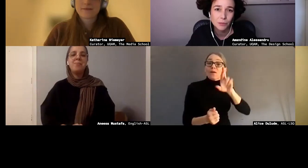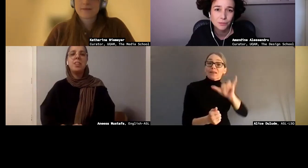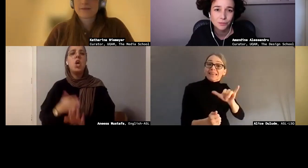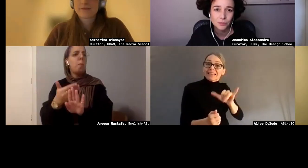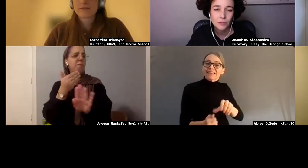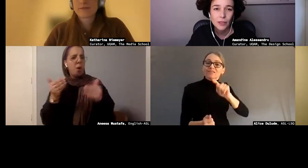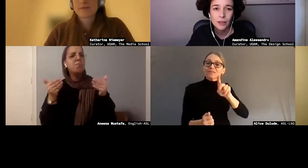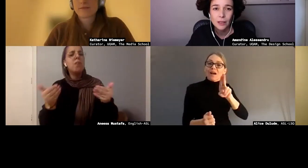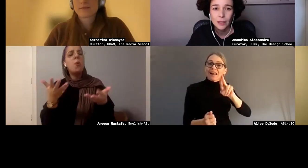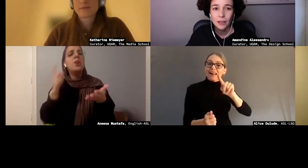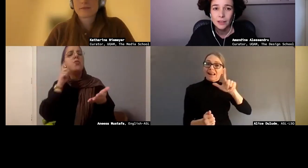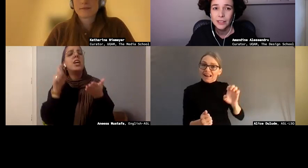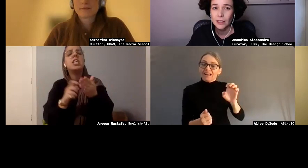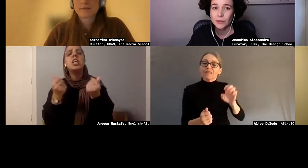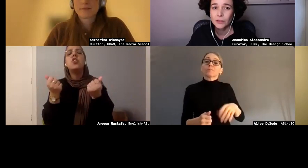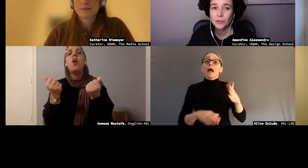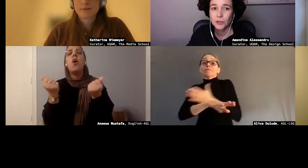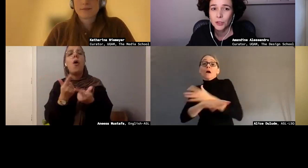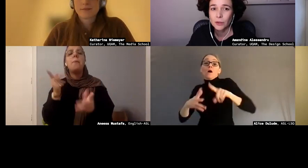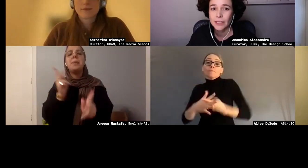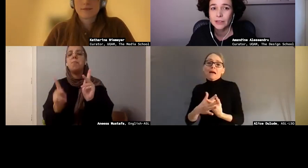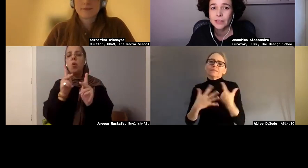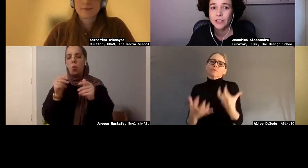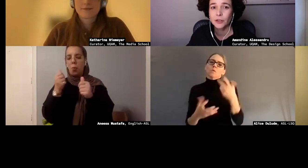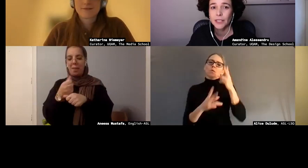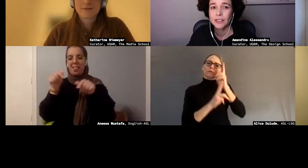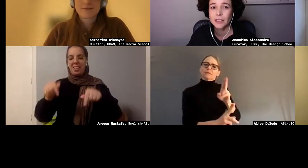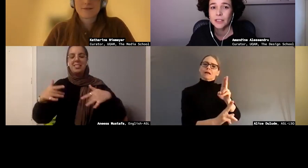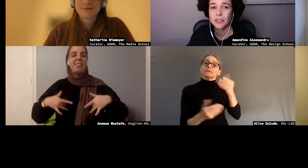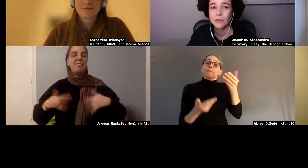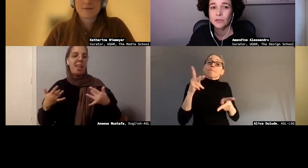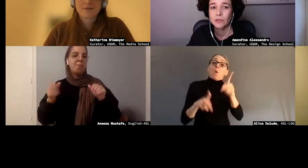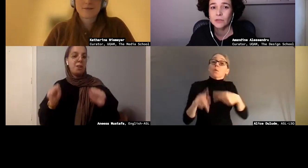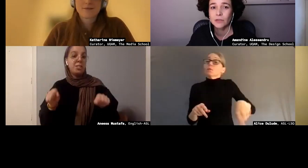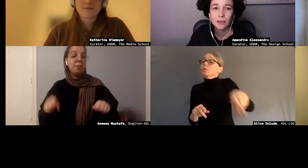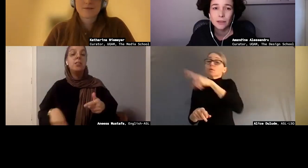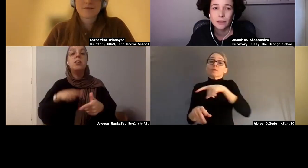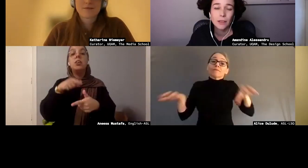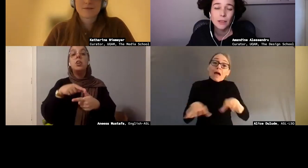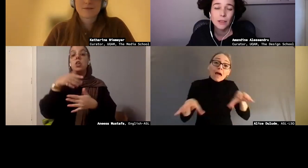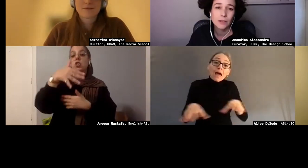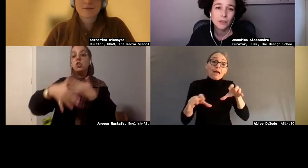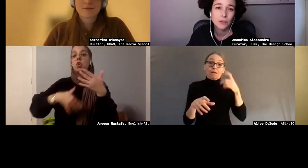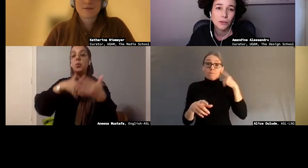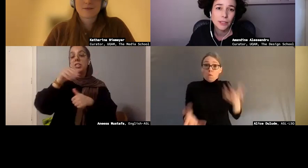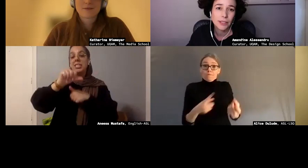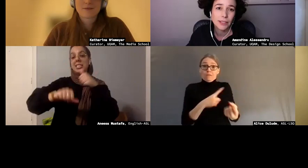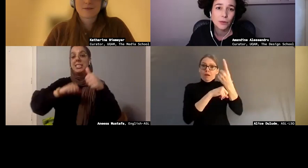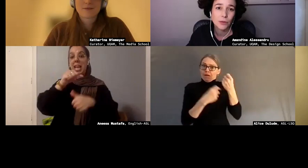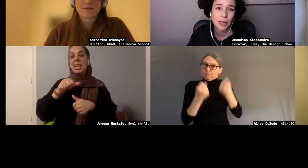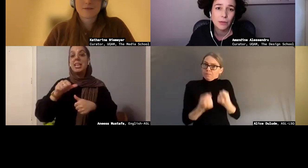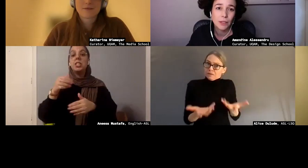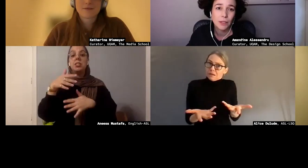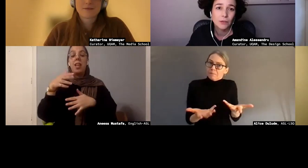possible. This includes the Social Science and Humanities Research Council, the Centre de Design at